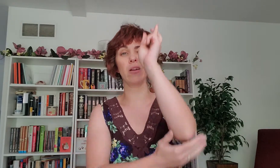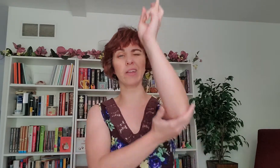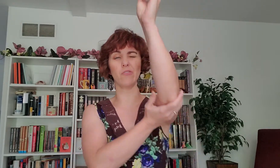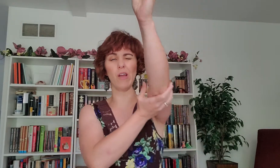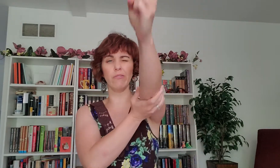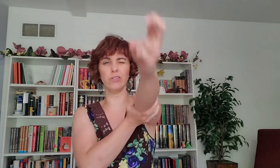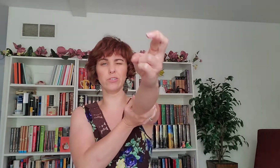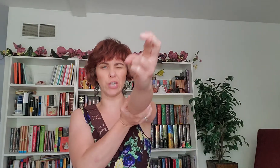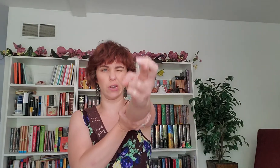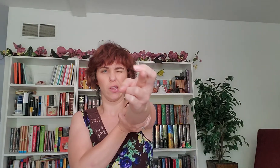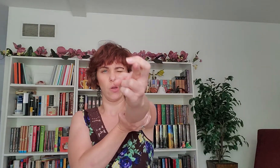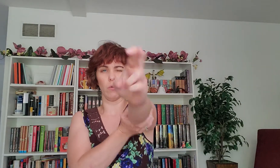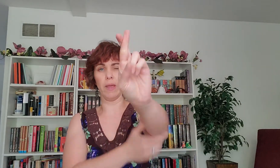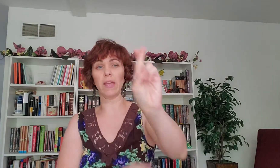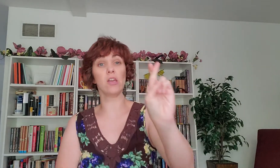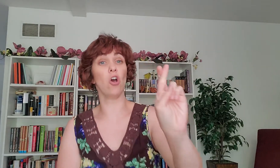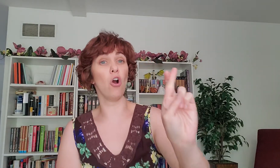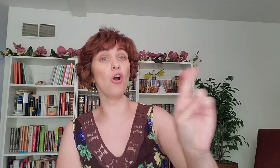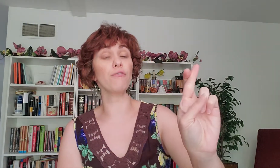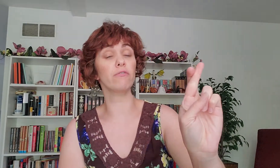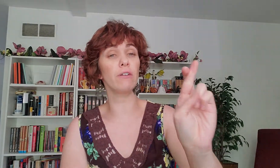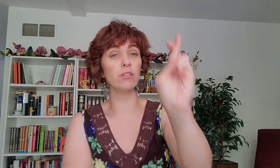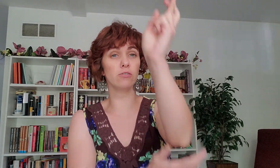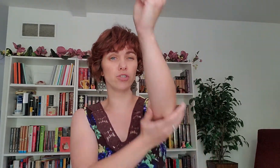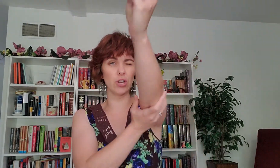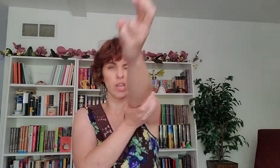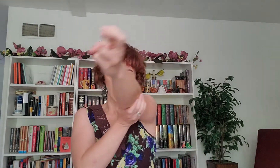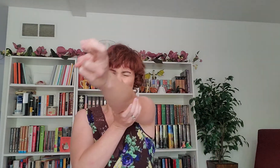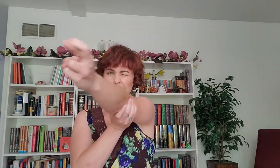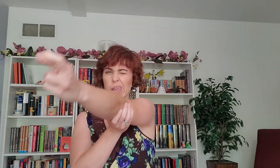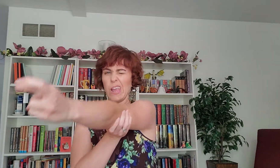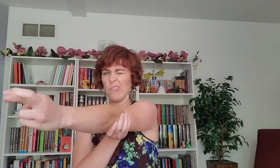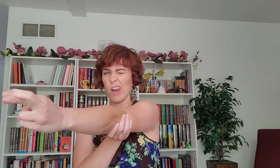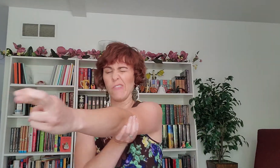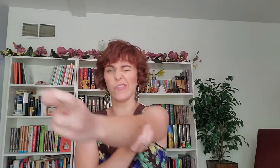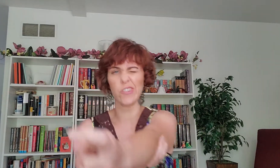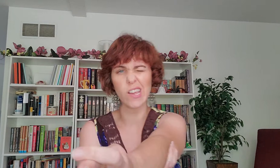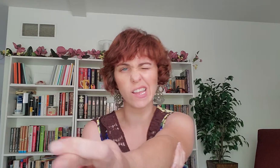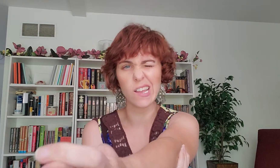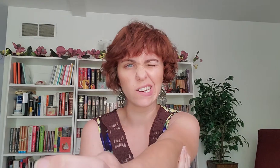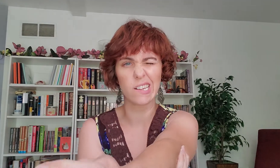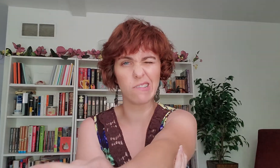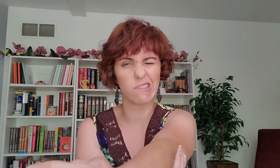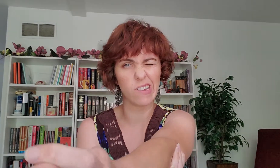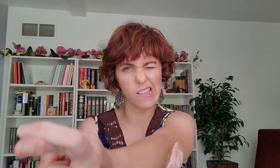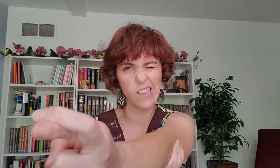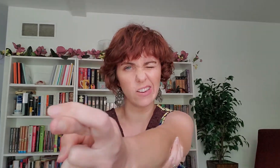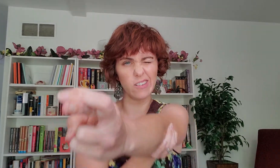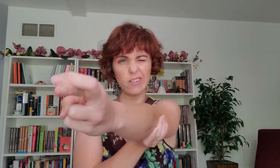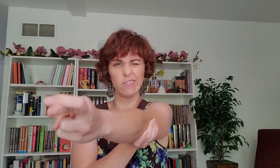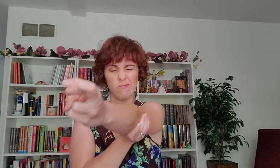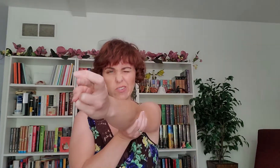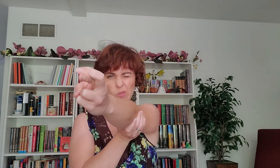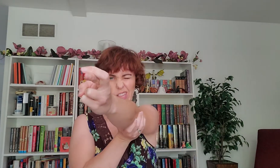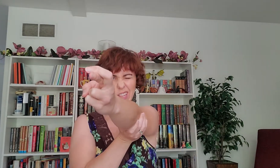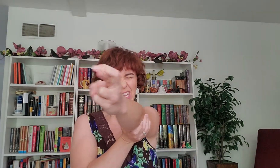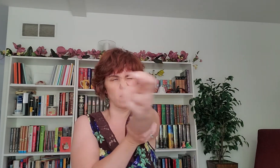American Revolution. We're making an R for revolution, and we're making a rifle. You kind of close your eye like you're doing the